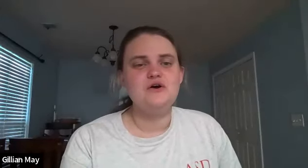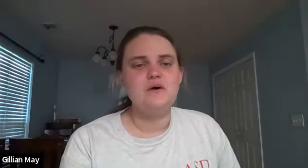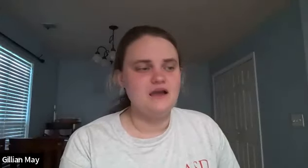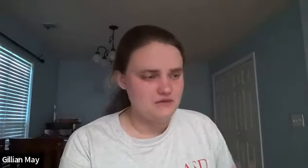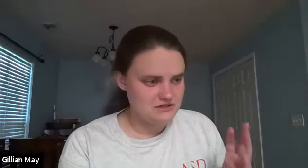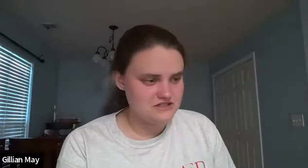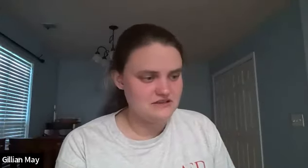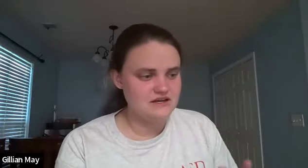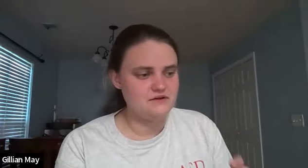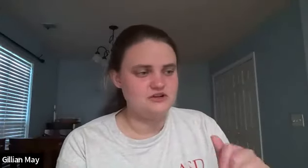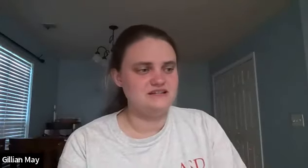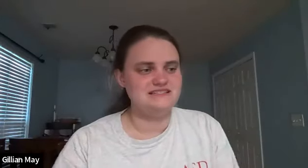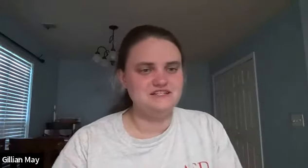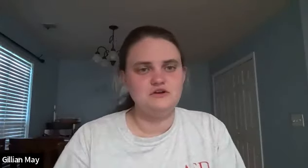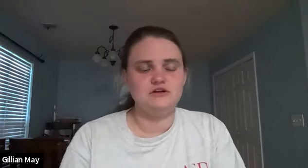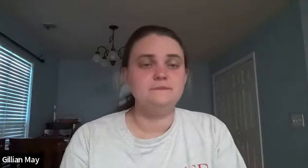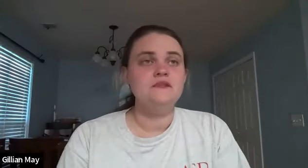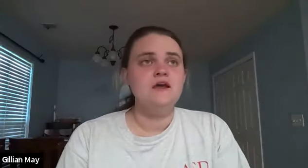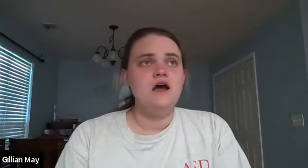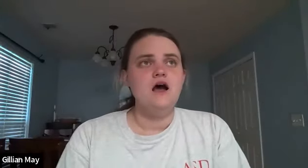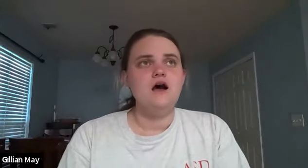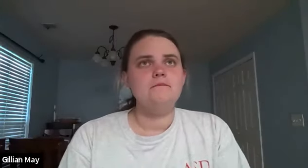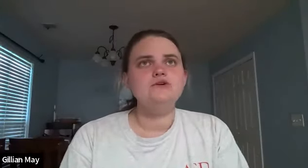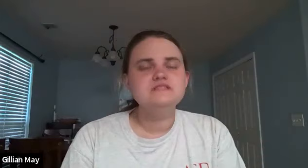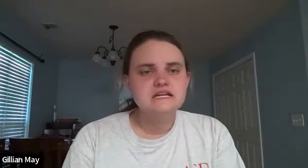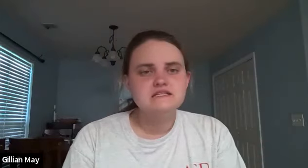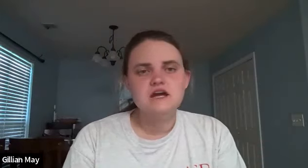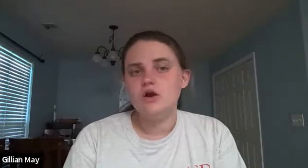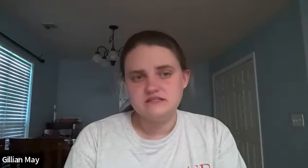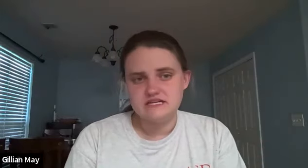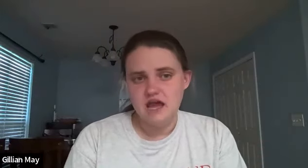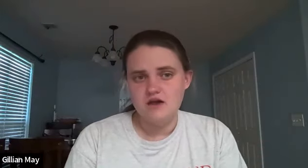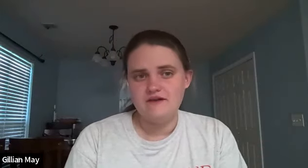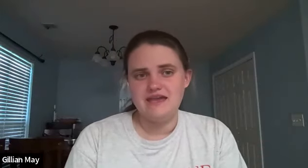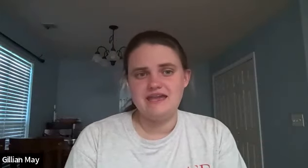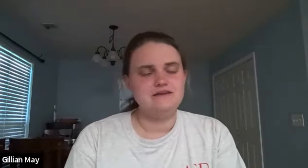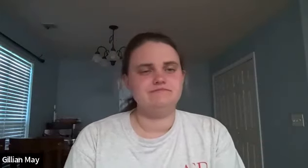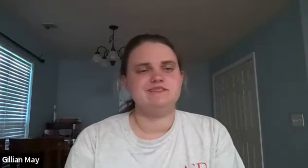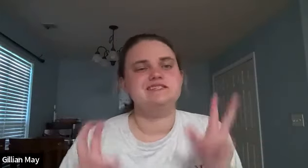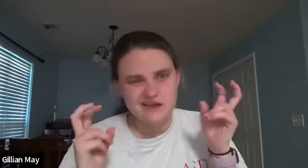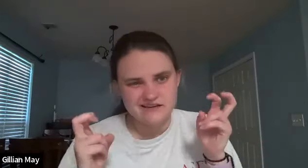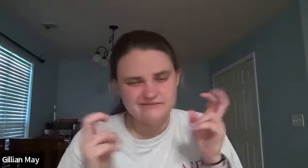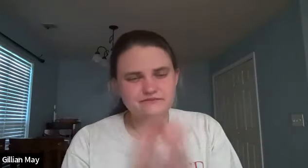So interestingly enough, I'll try not to stay too long on it. Most states, not all states, have a sign for